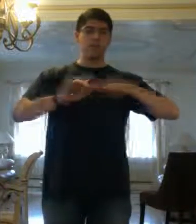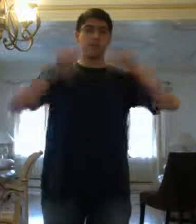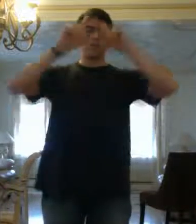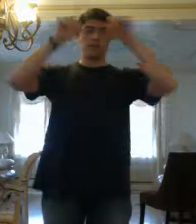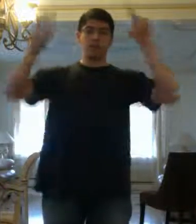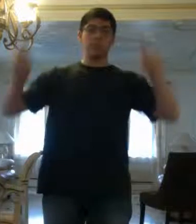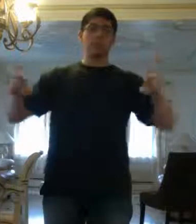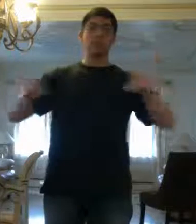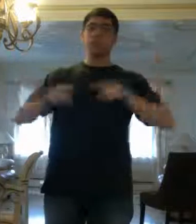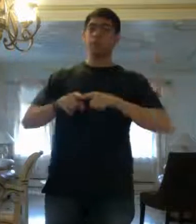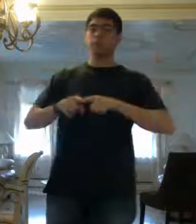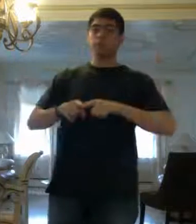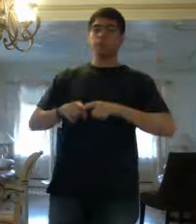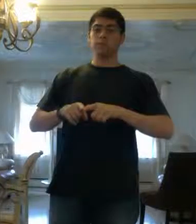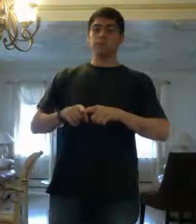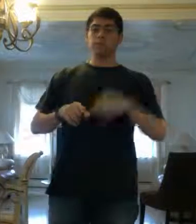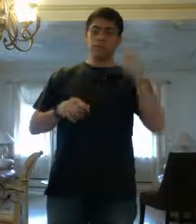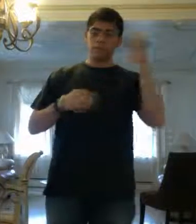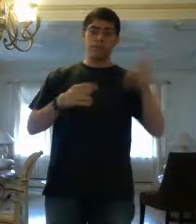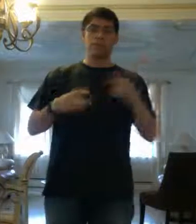And I'll